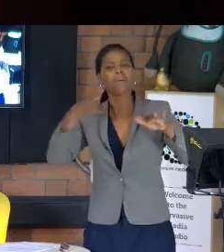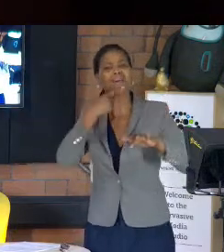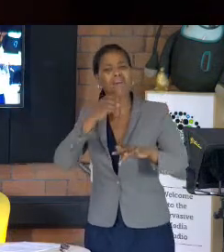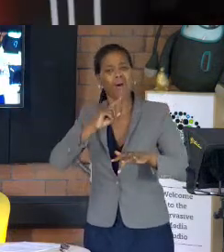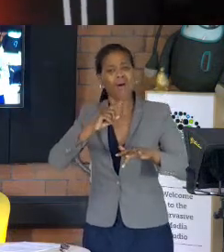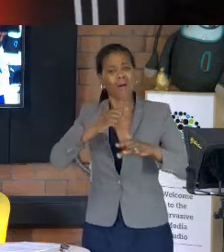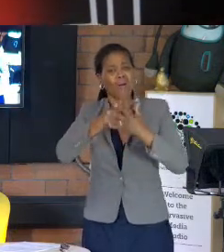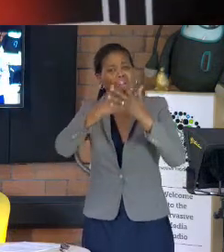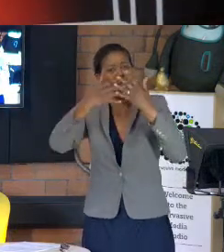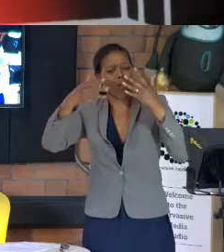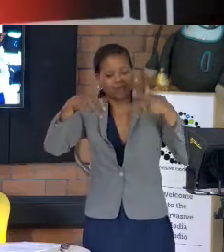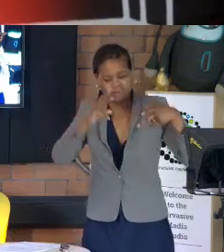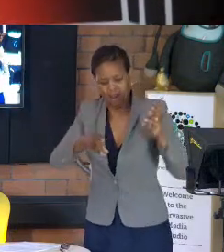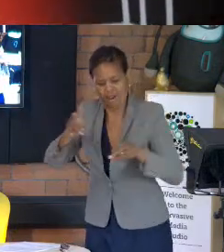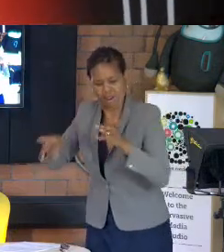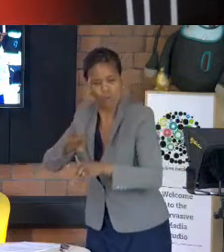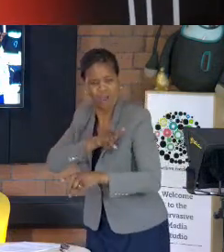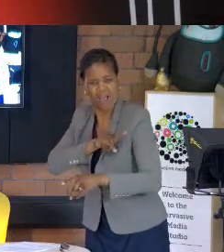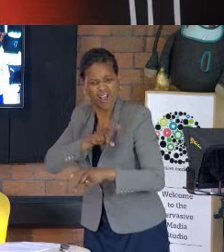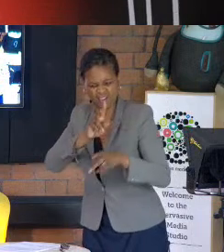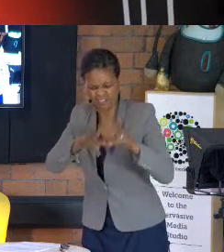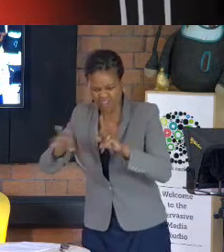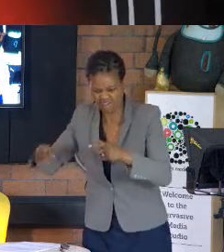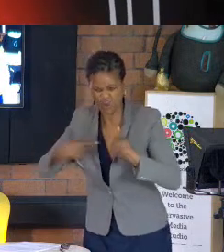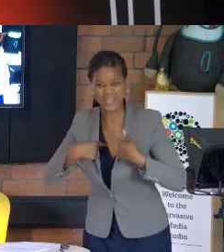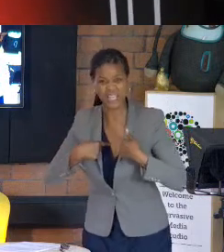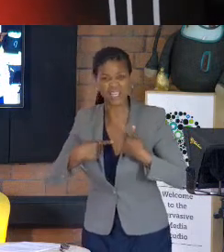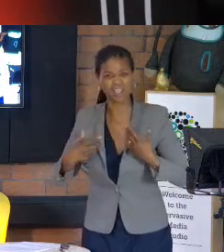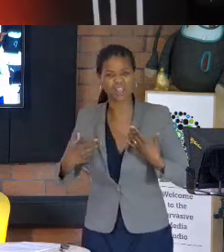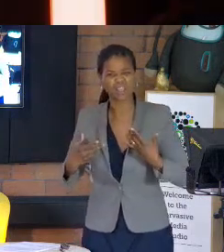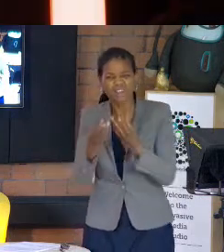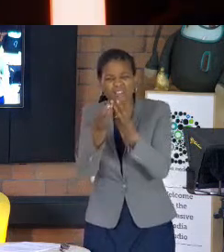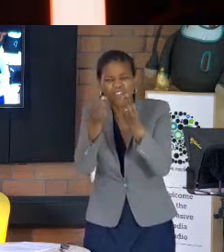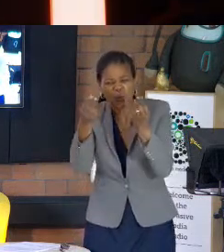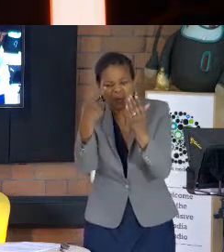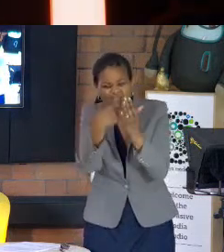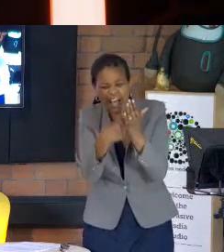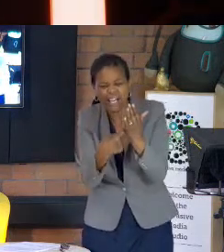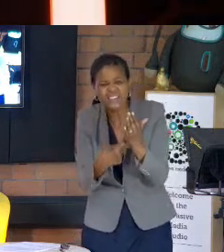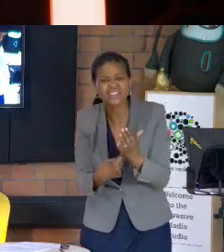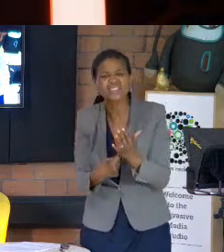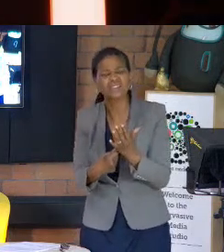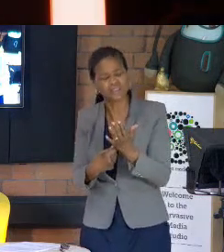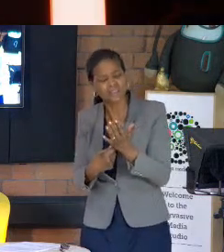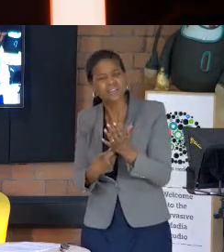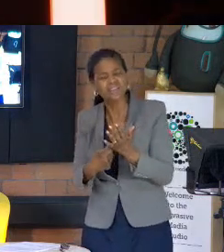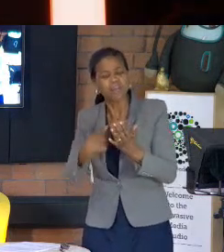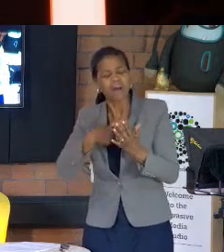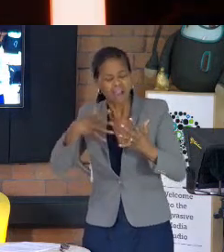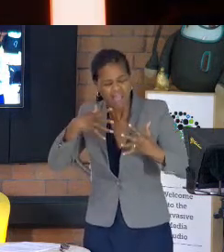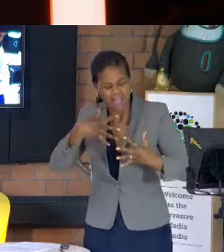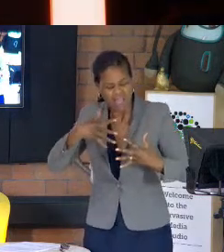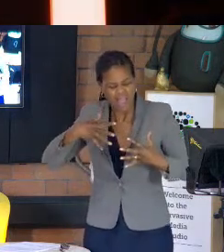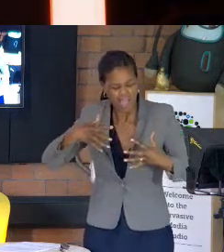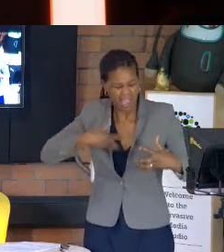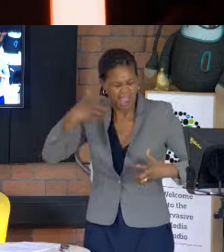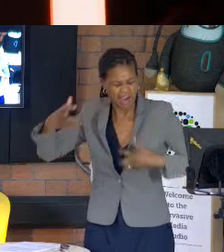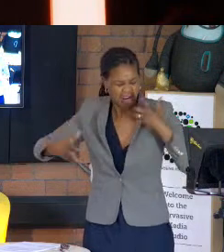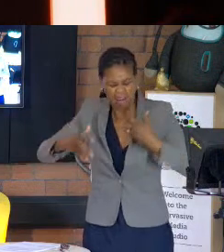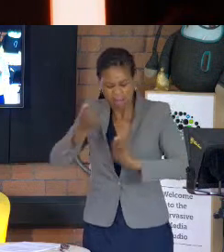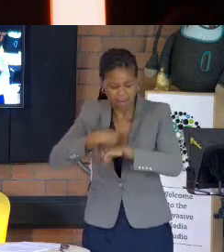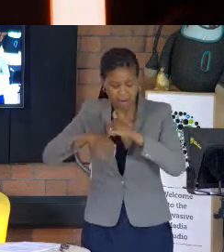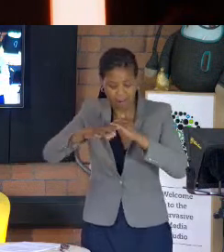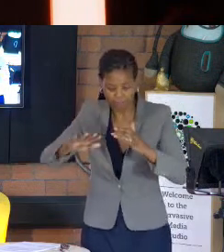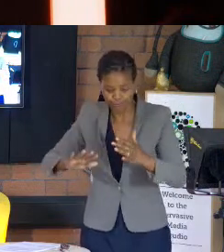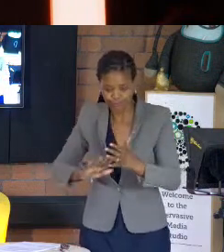died. These are just a few facts I found that turned my anger to joy, and